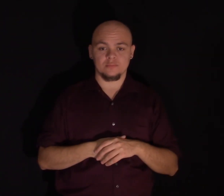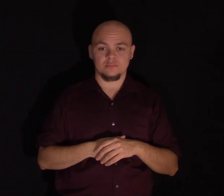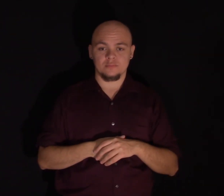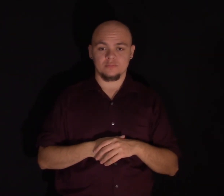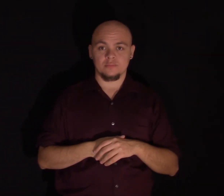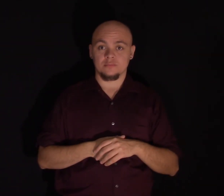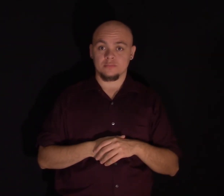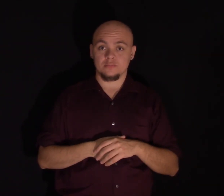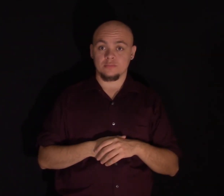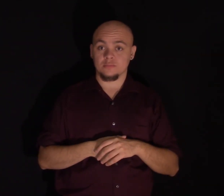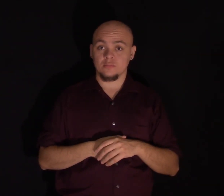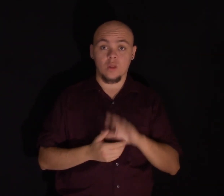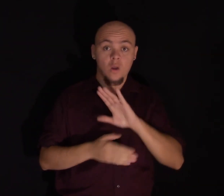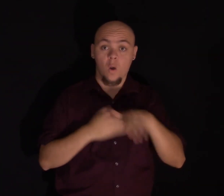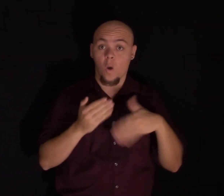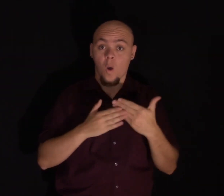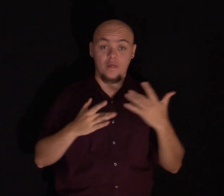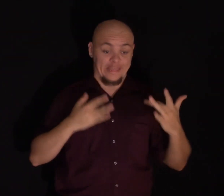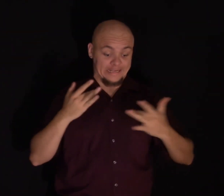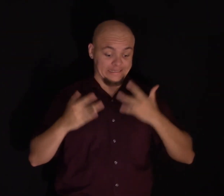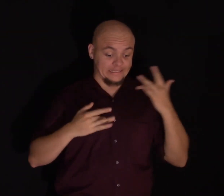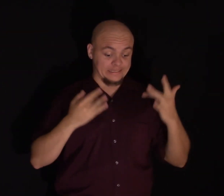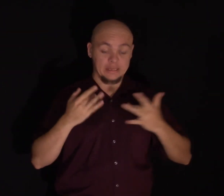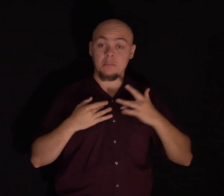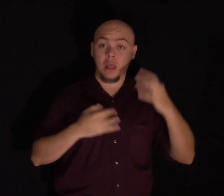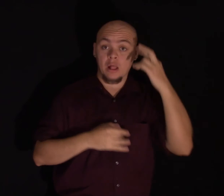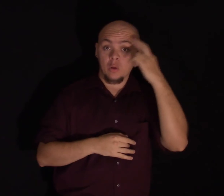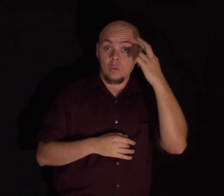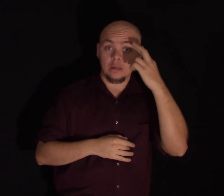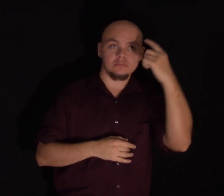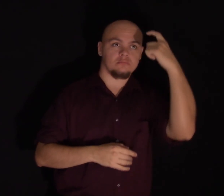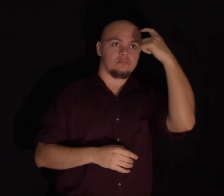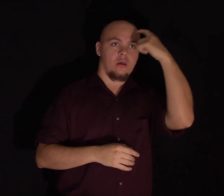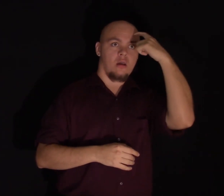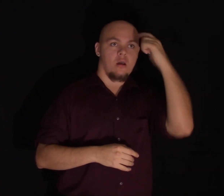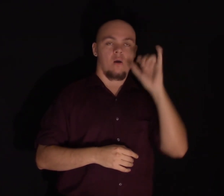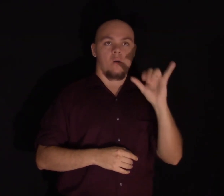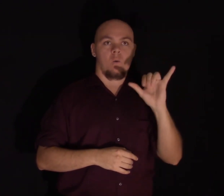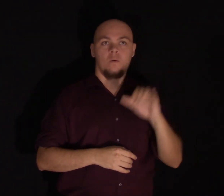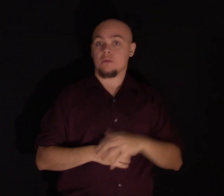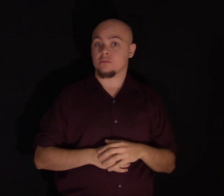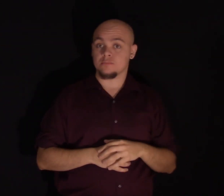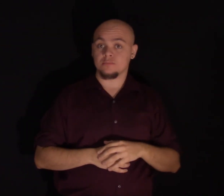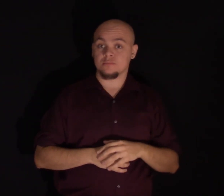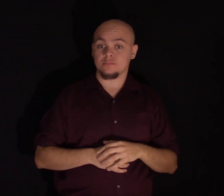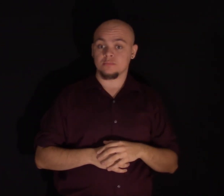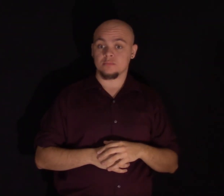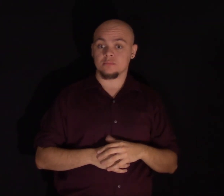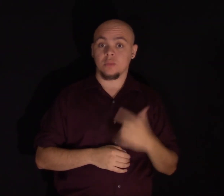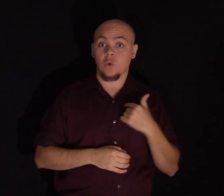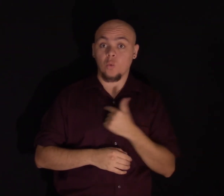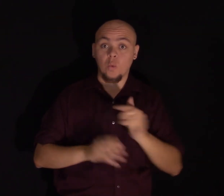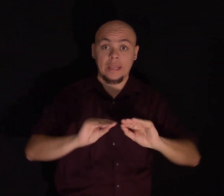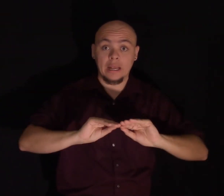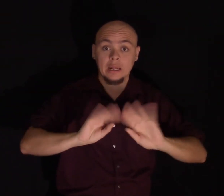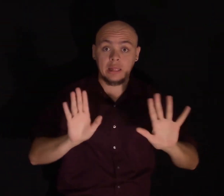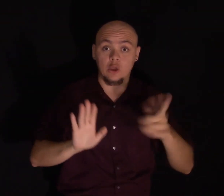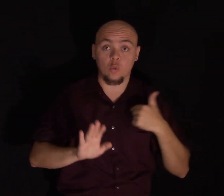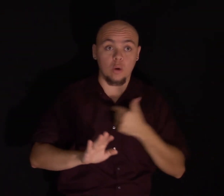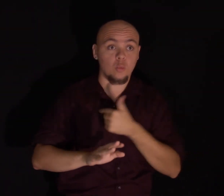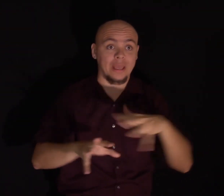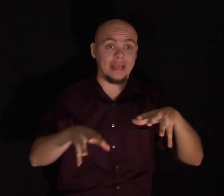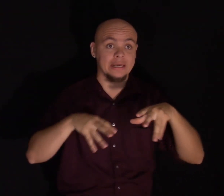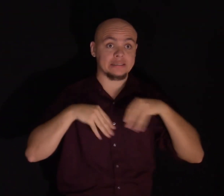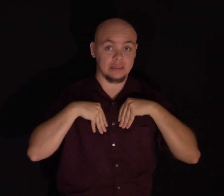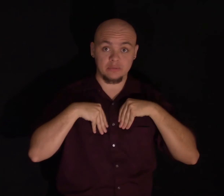but in the middle of all this excitement the rational decision maker seemed to have something else in his mind he was saying are we clear on what we just accepted do